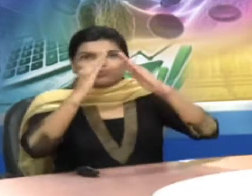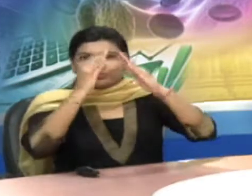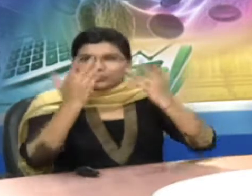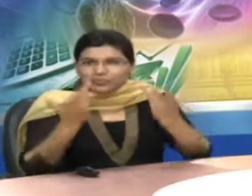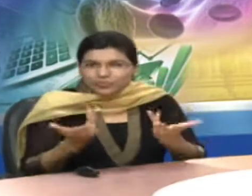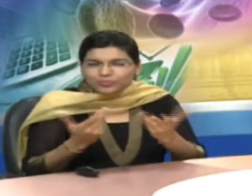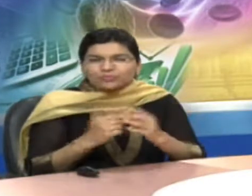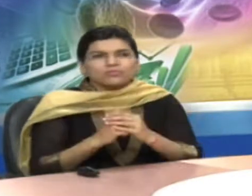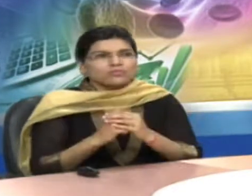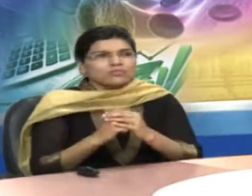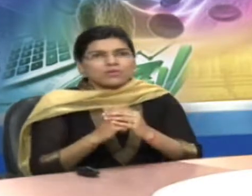like